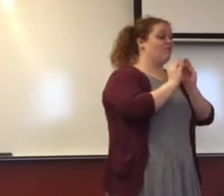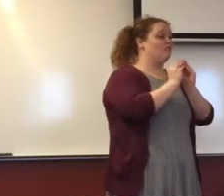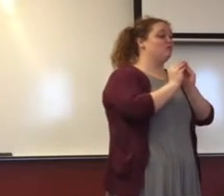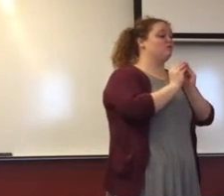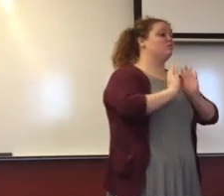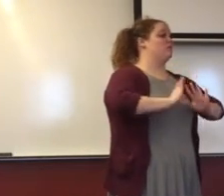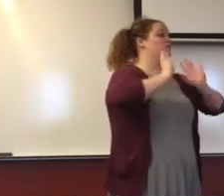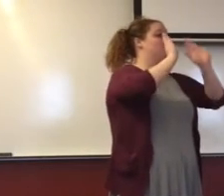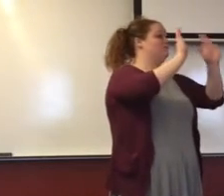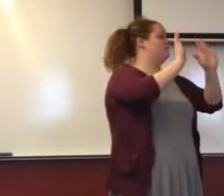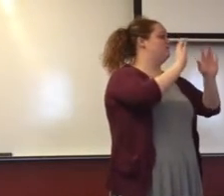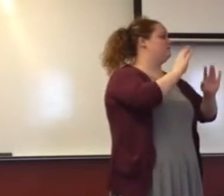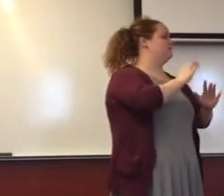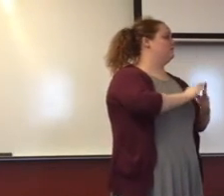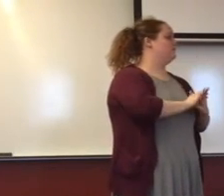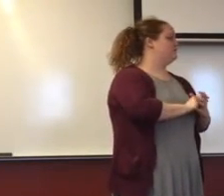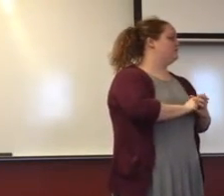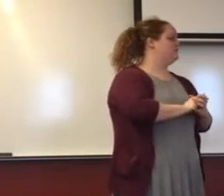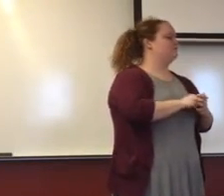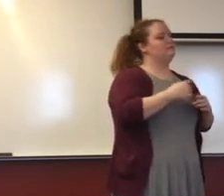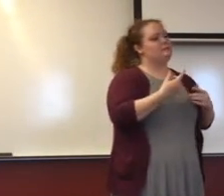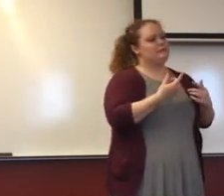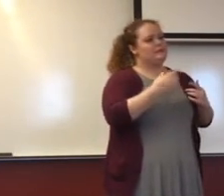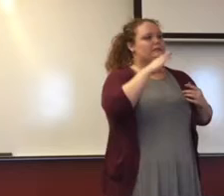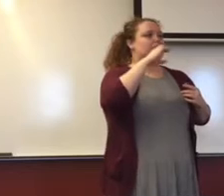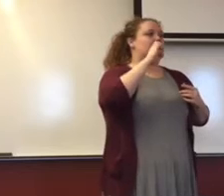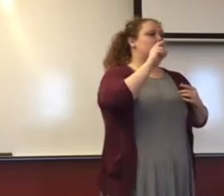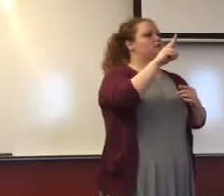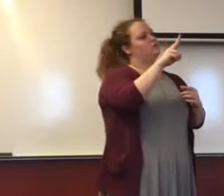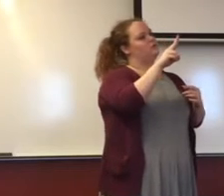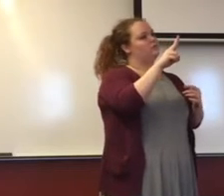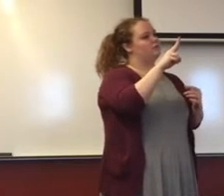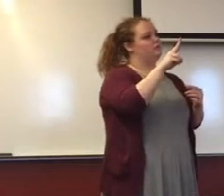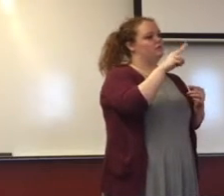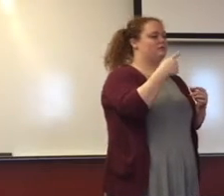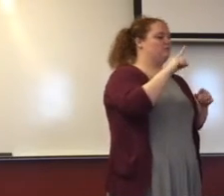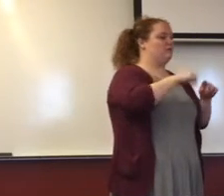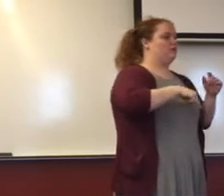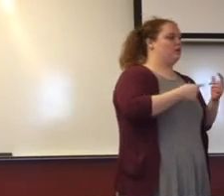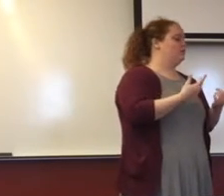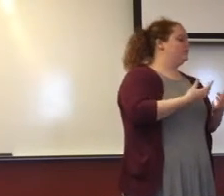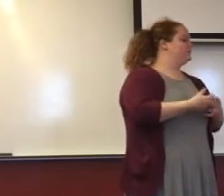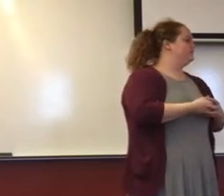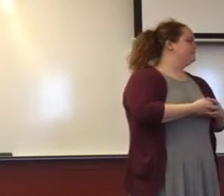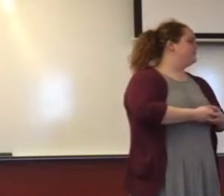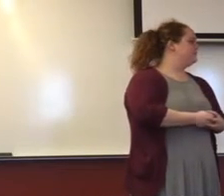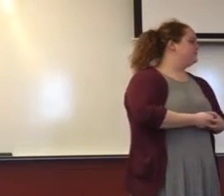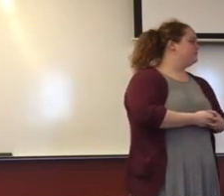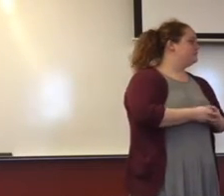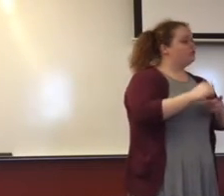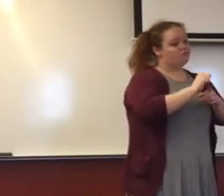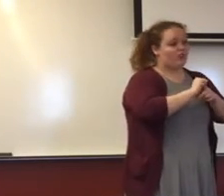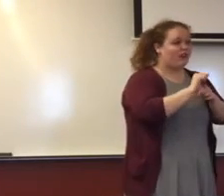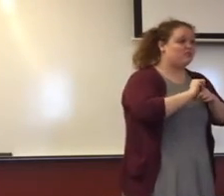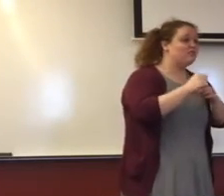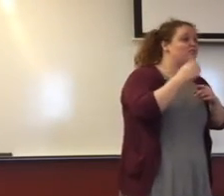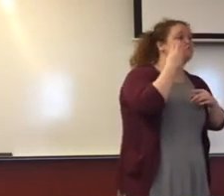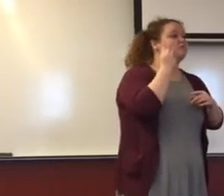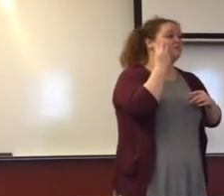get, but you didn't, you couldn't also get CEUs. Like, if you went for the training, the practice, just the experience. So, like, even real interpreters, both